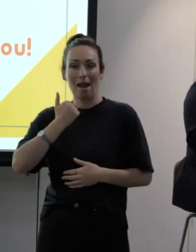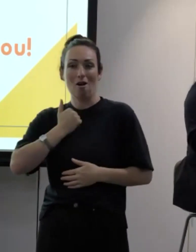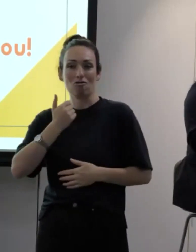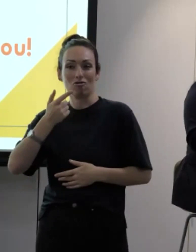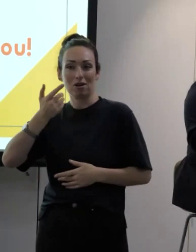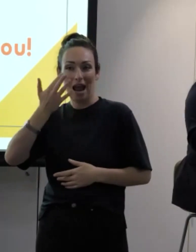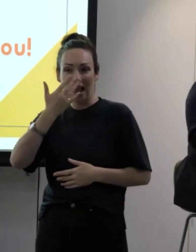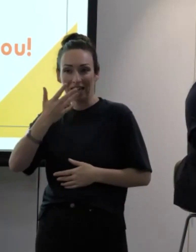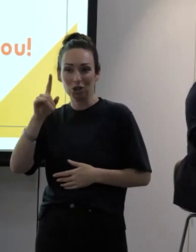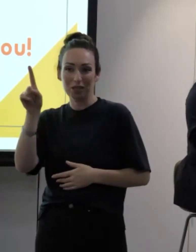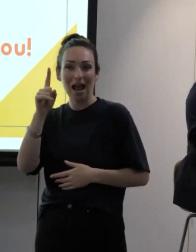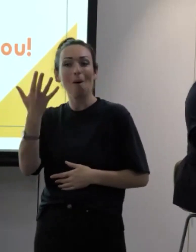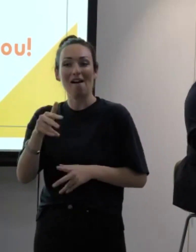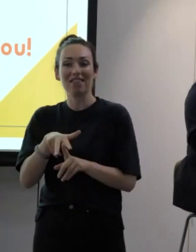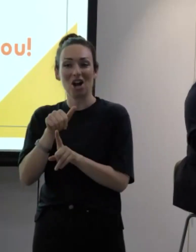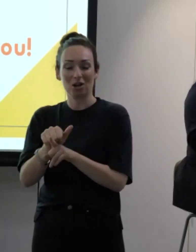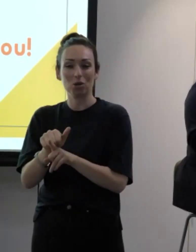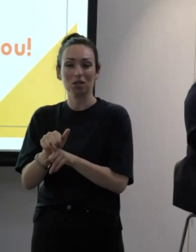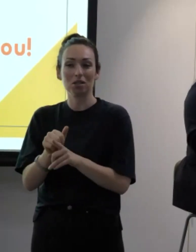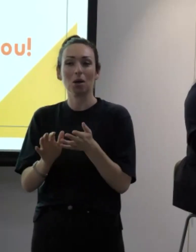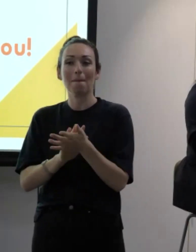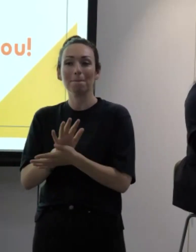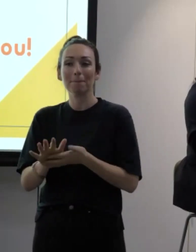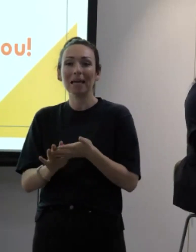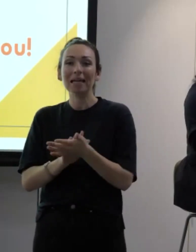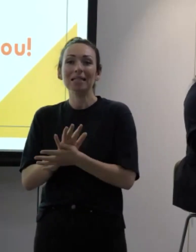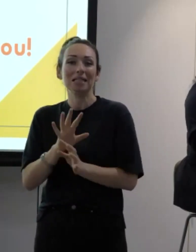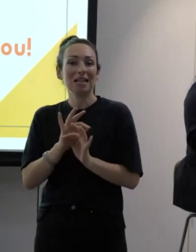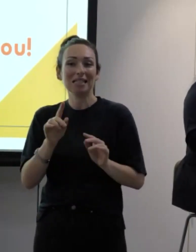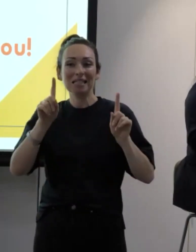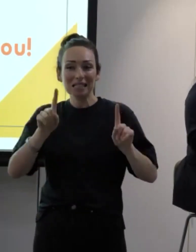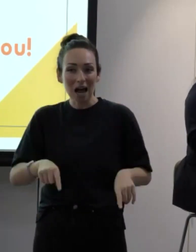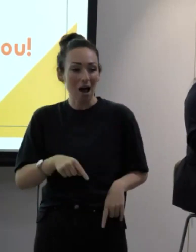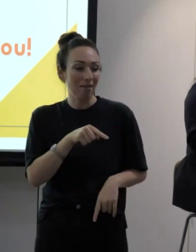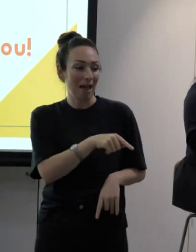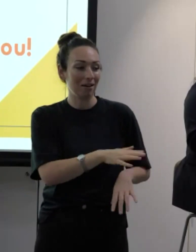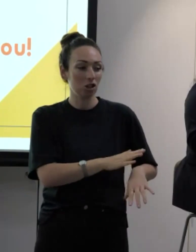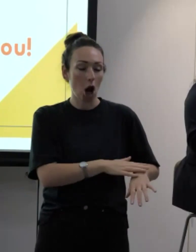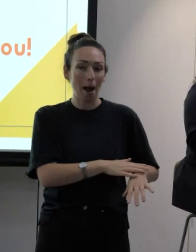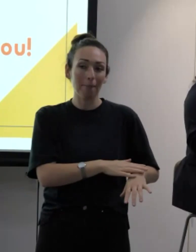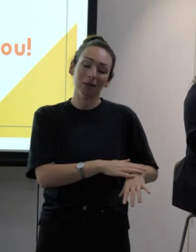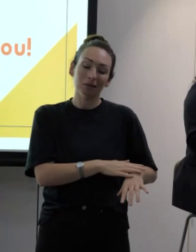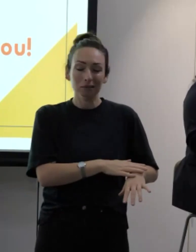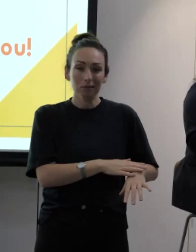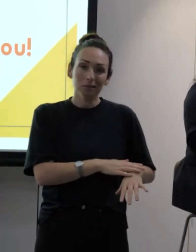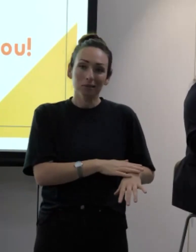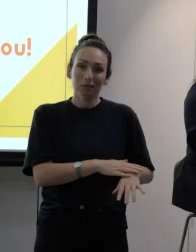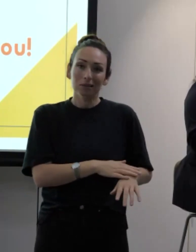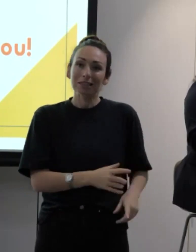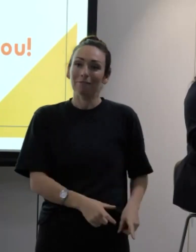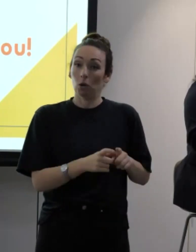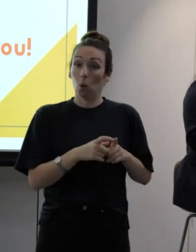not neurodevelopmental, so it doesn't begin when you're in childhood. So there are definitely risks and studies